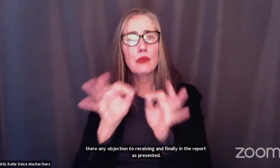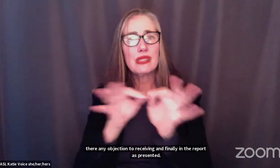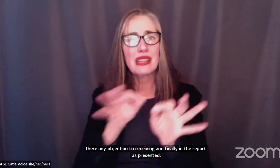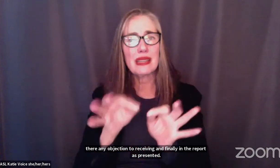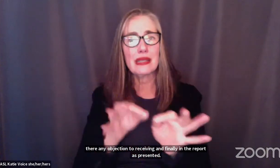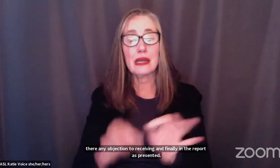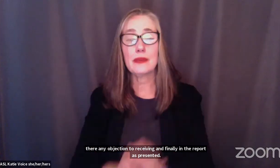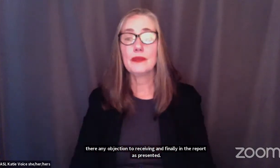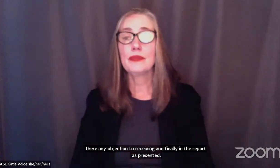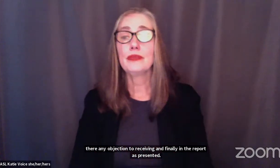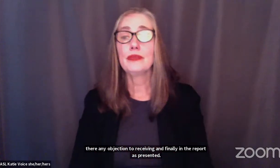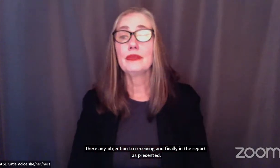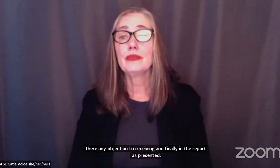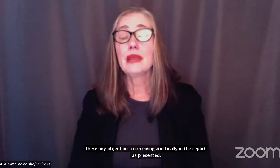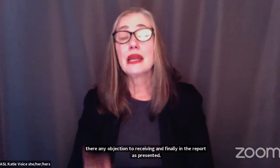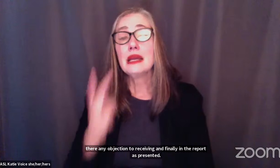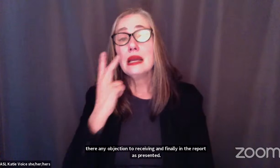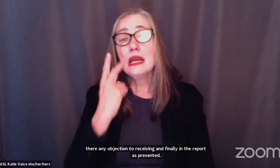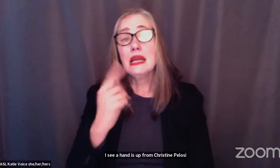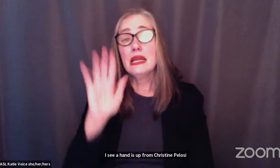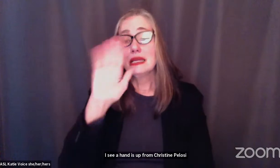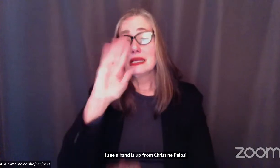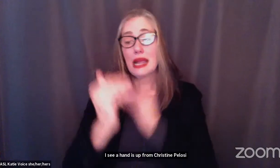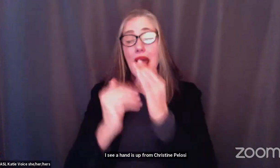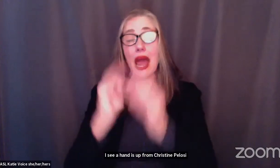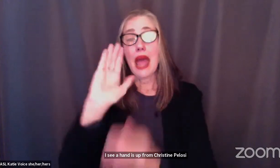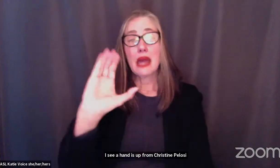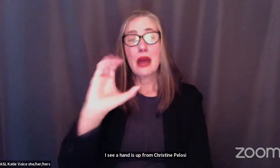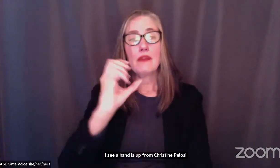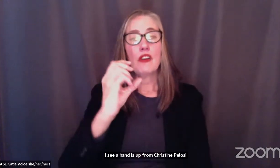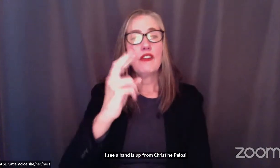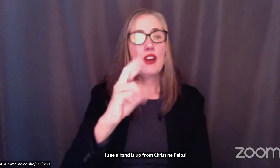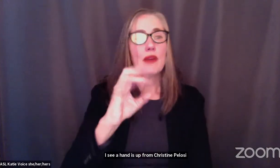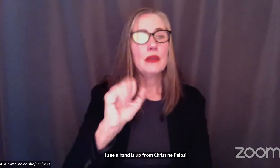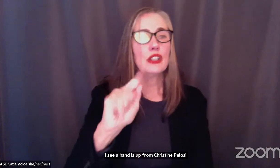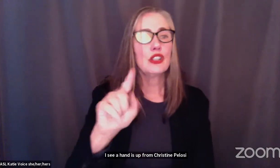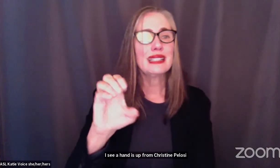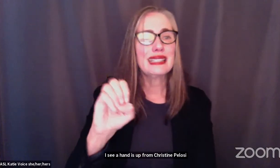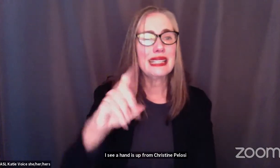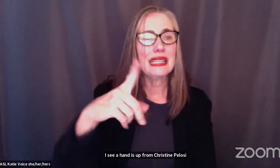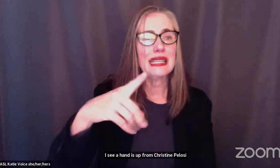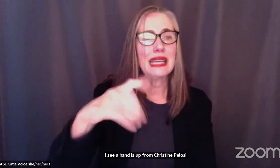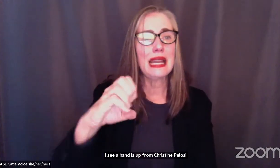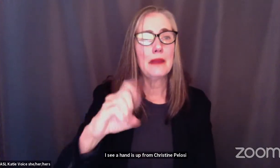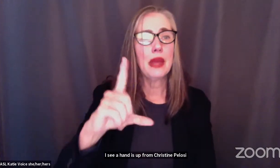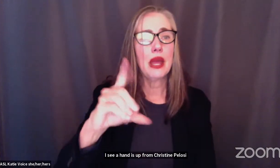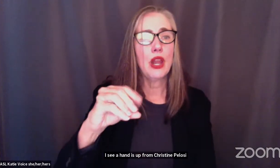I see a hand is up from Christine Pelosi and then Eugene Fields.